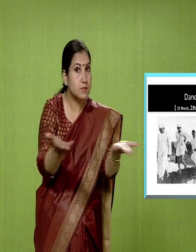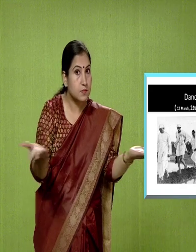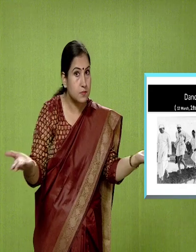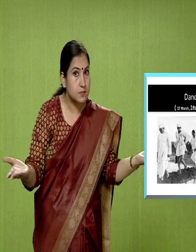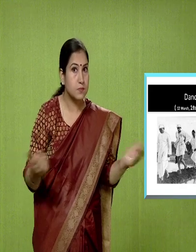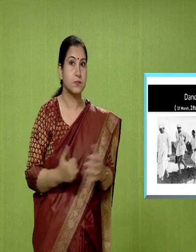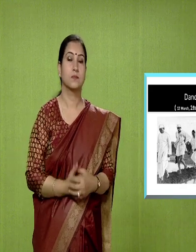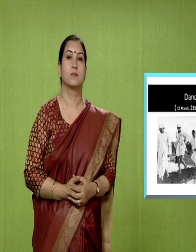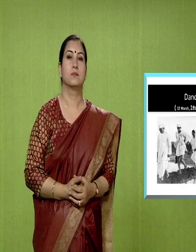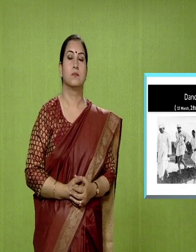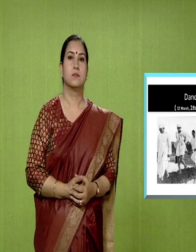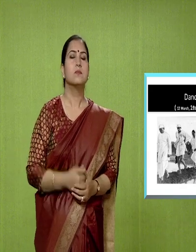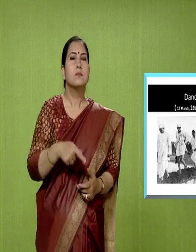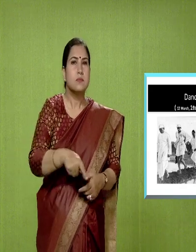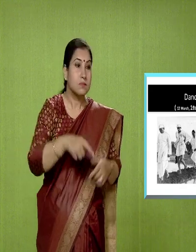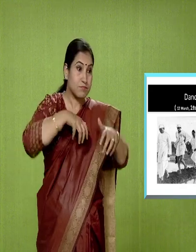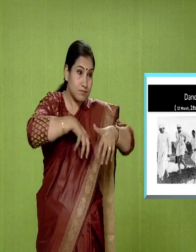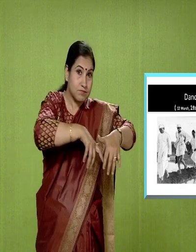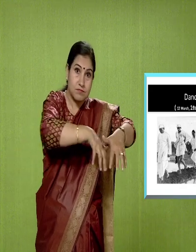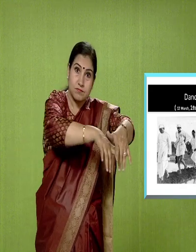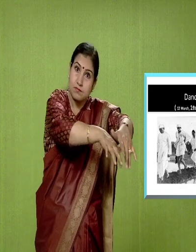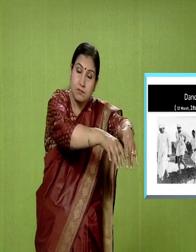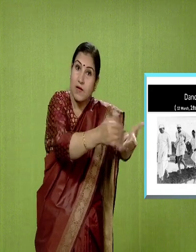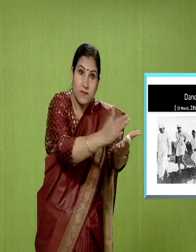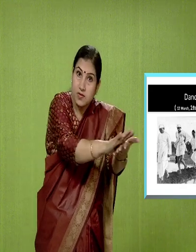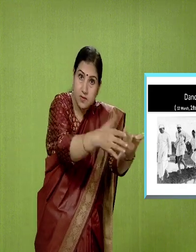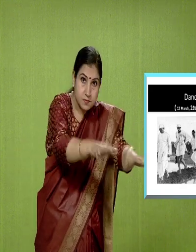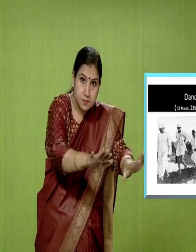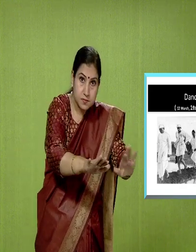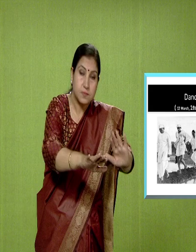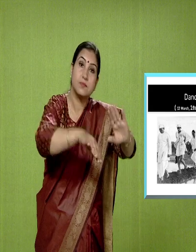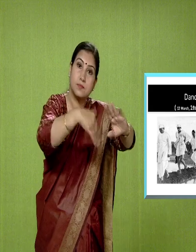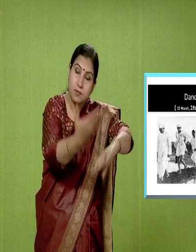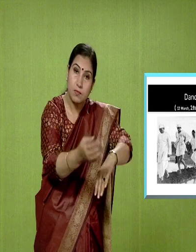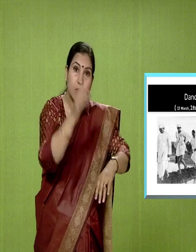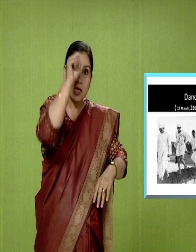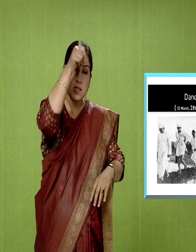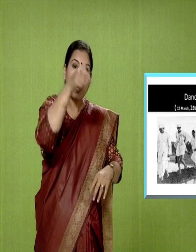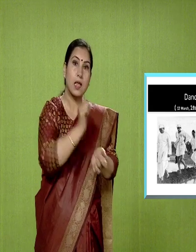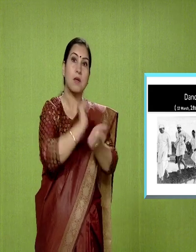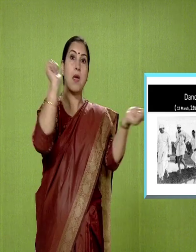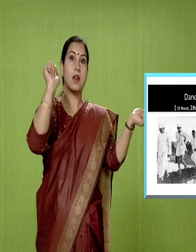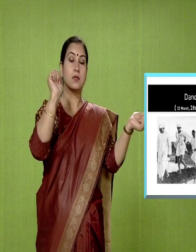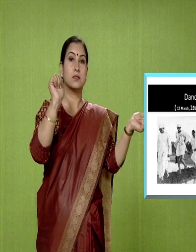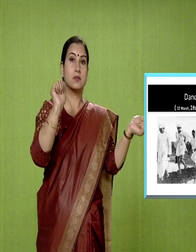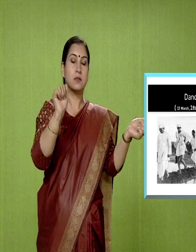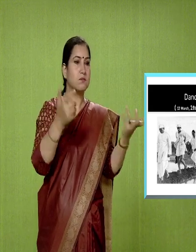Learners, after the Dandi March, the Indian independence